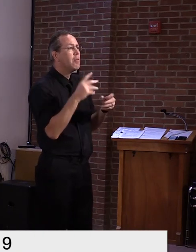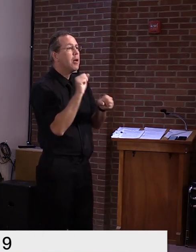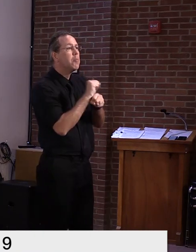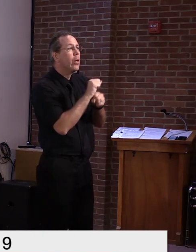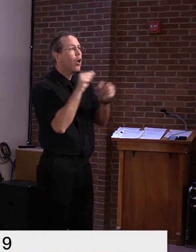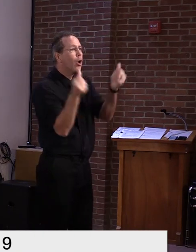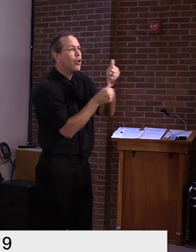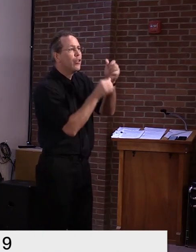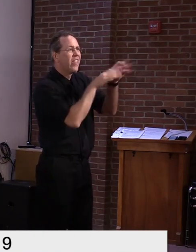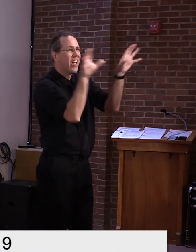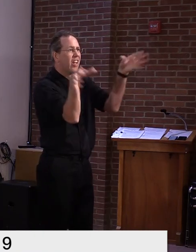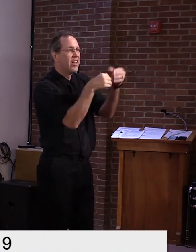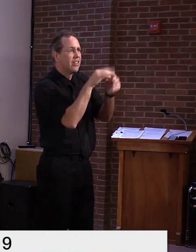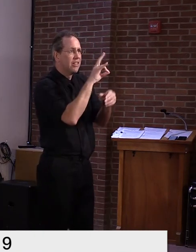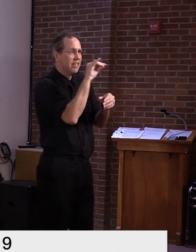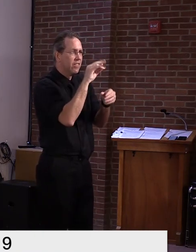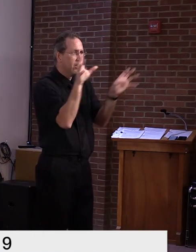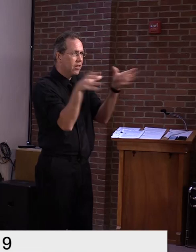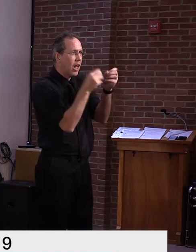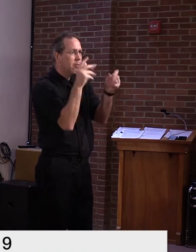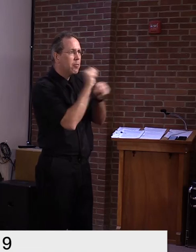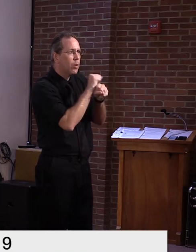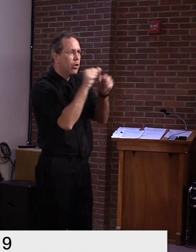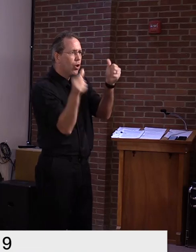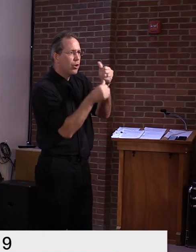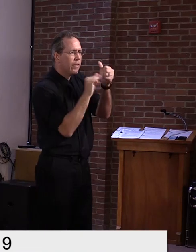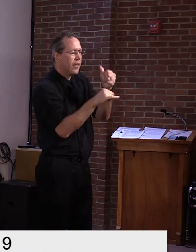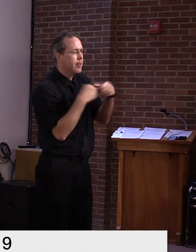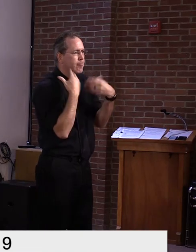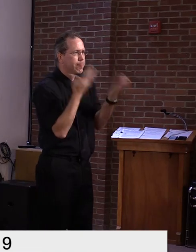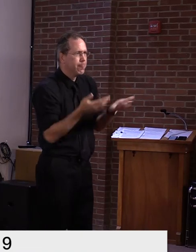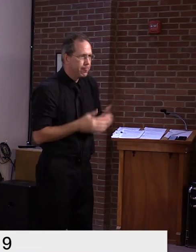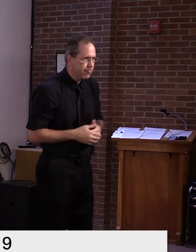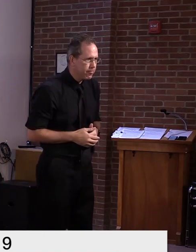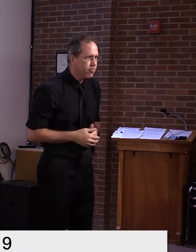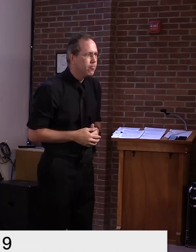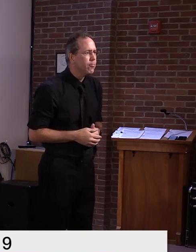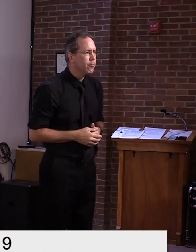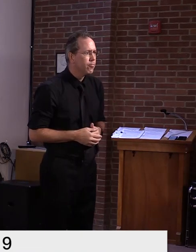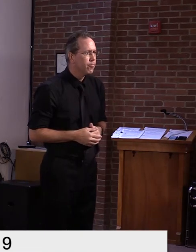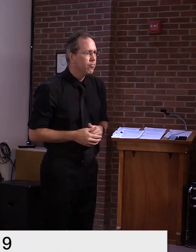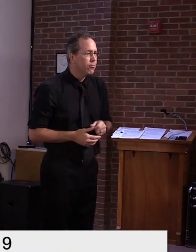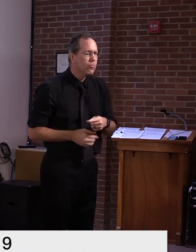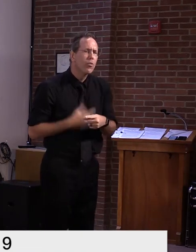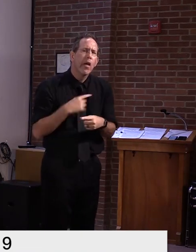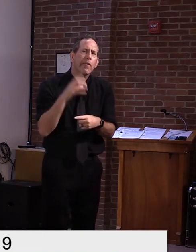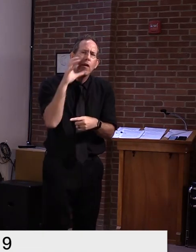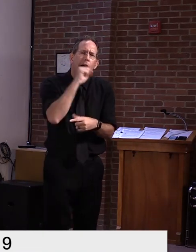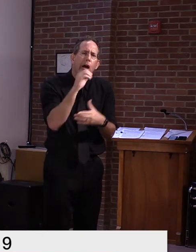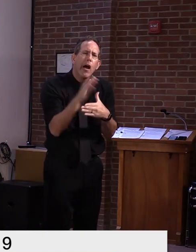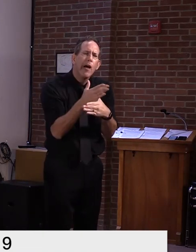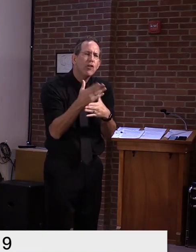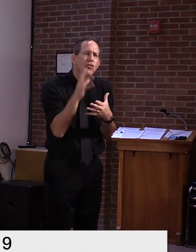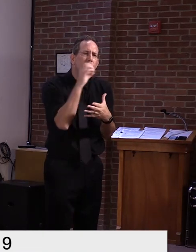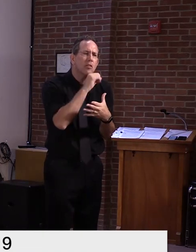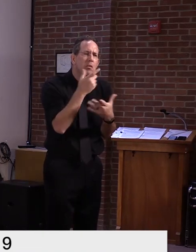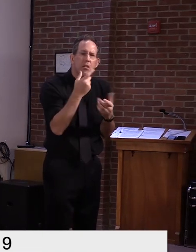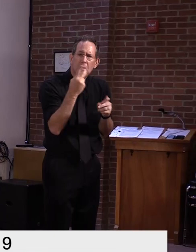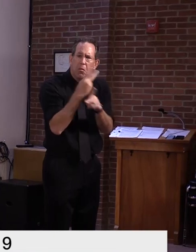So you don't have the average amount going to each individual employee either right now? Well,